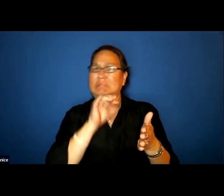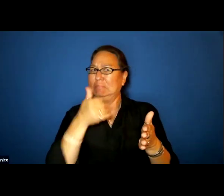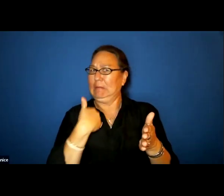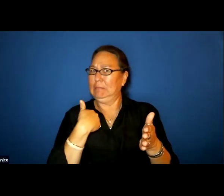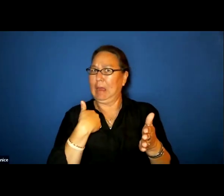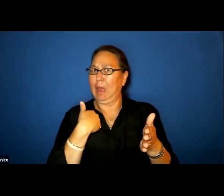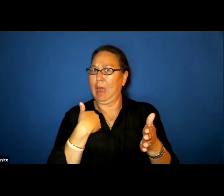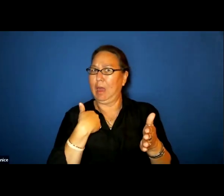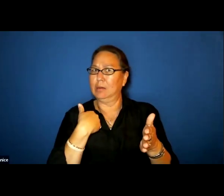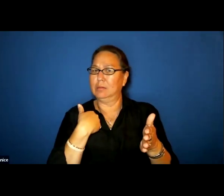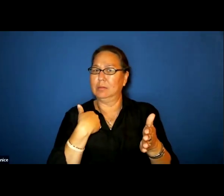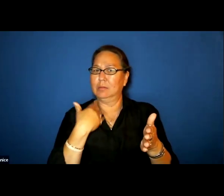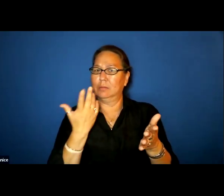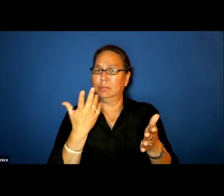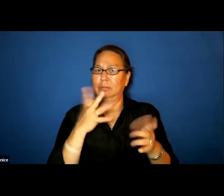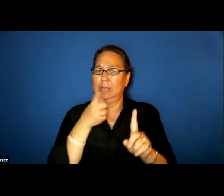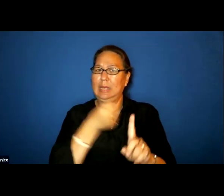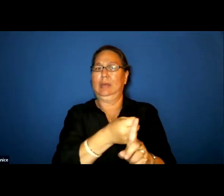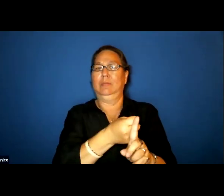an impact in terms of imitation rates.